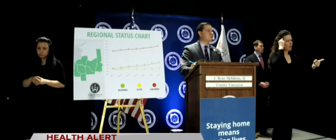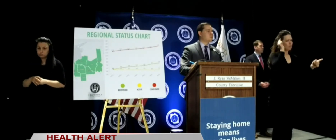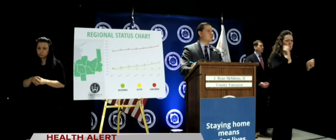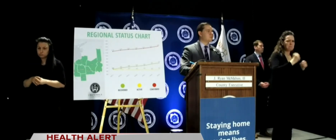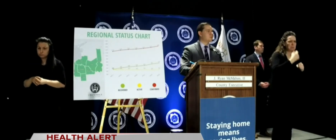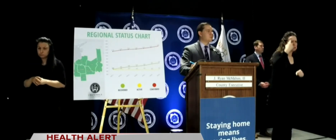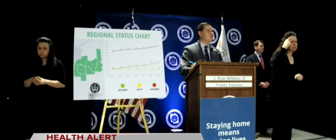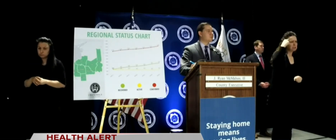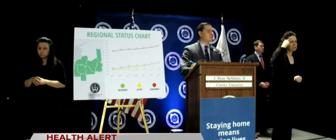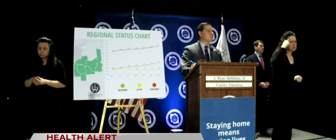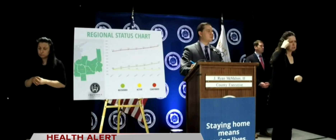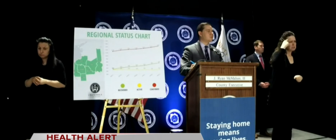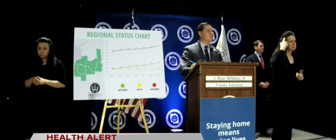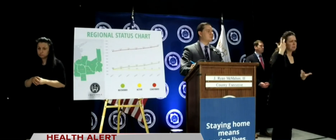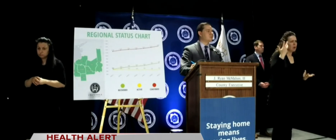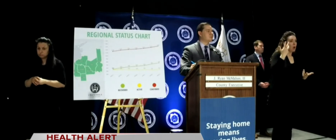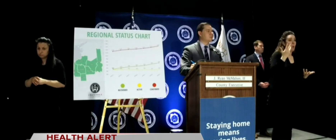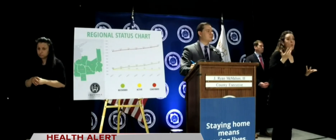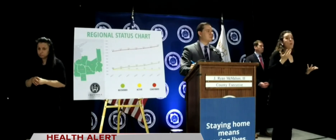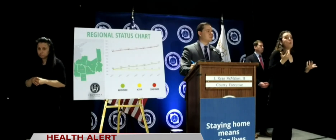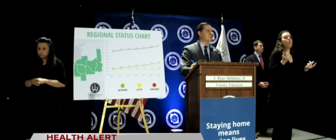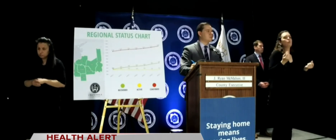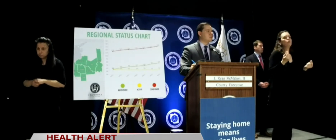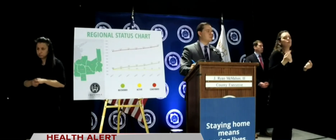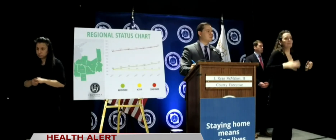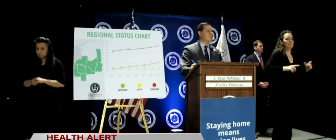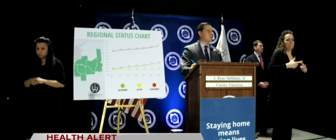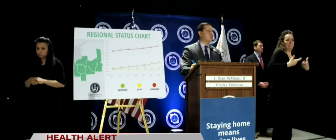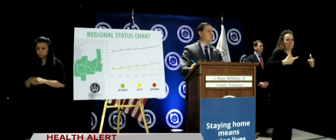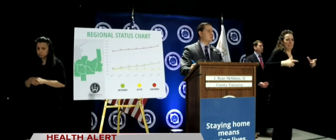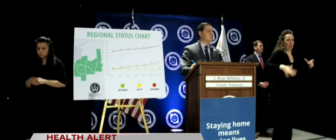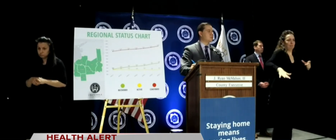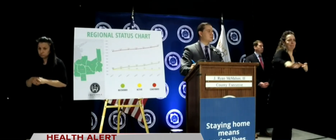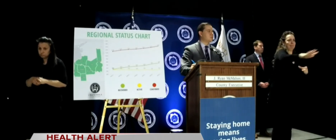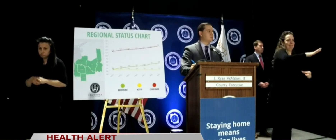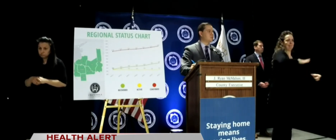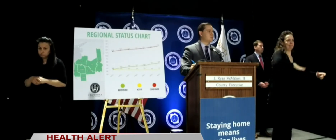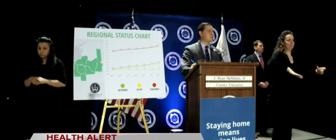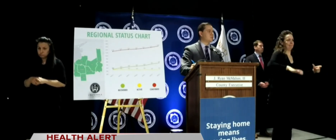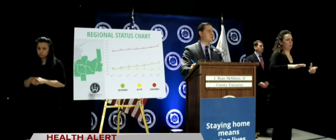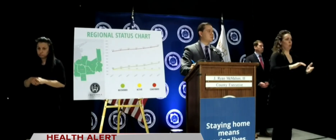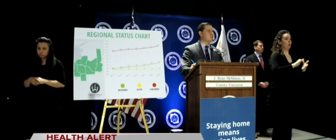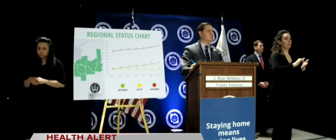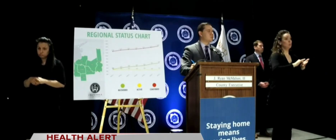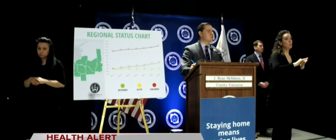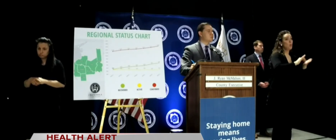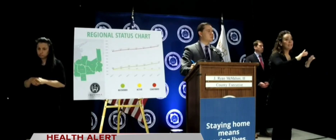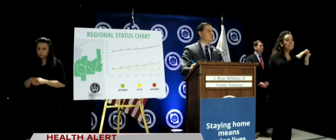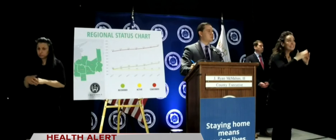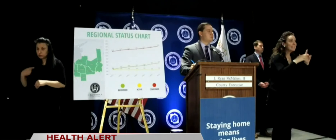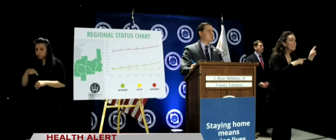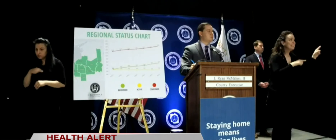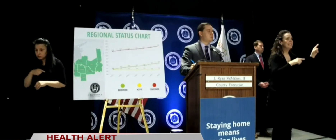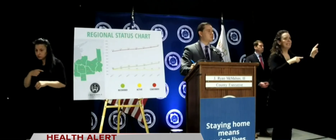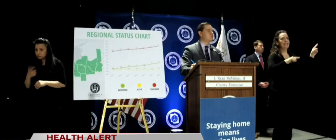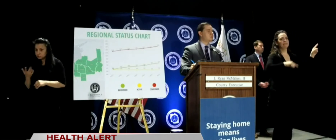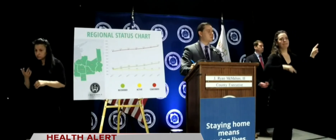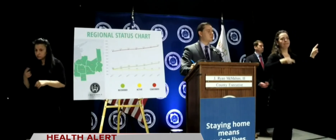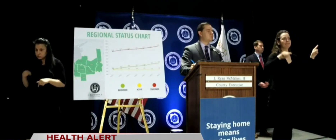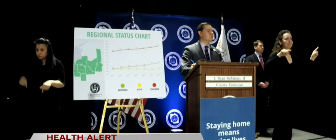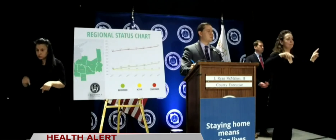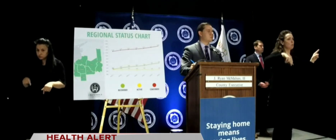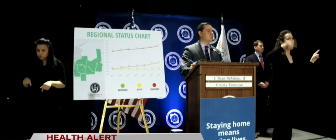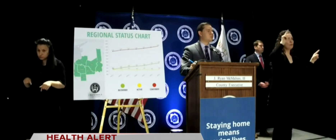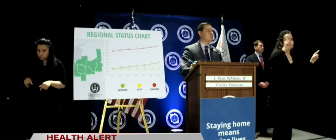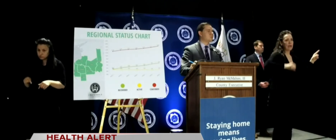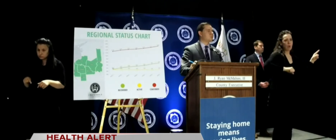wider region where there are New York City and Boston and Philadelphia, places that have high